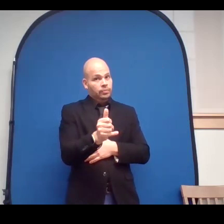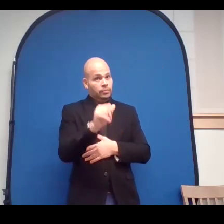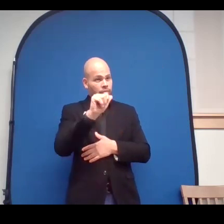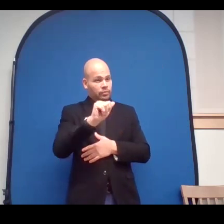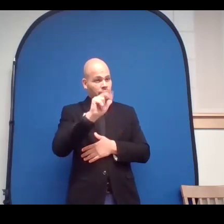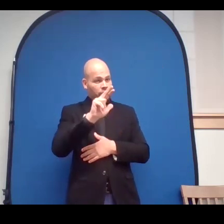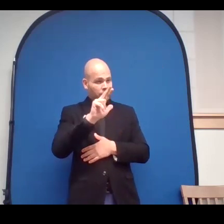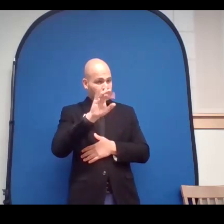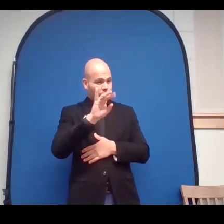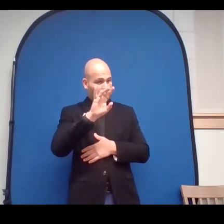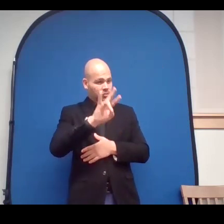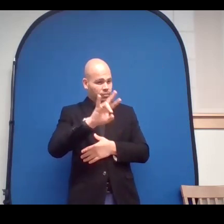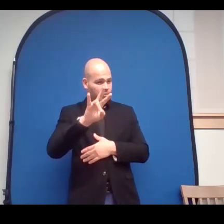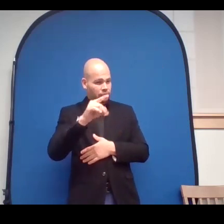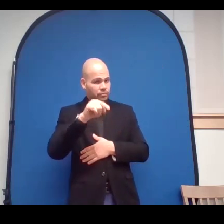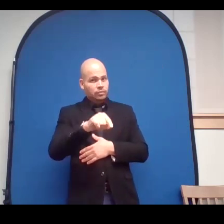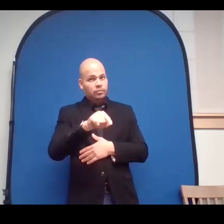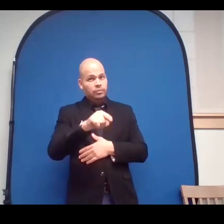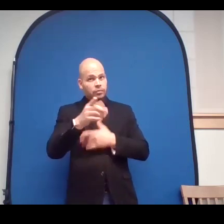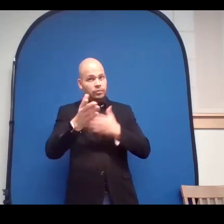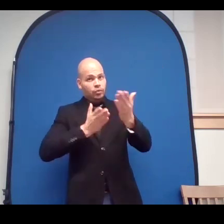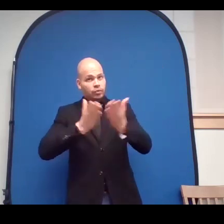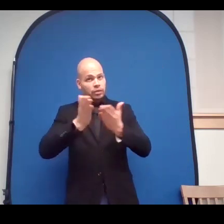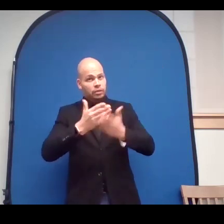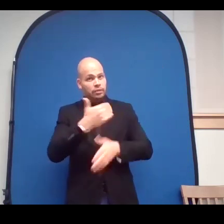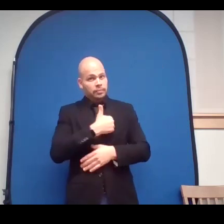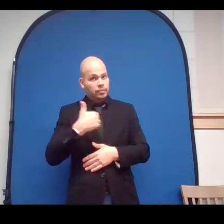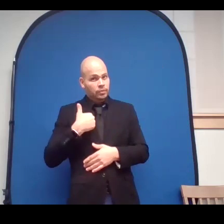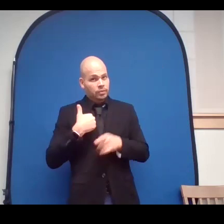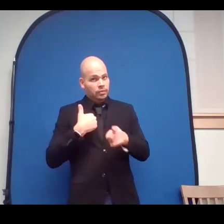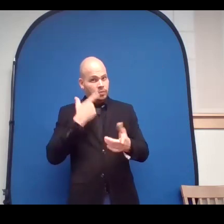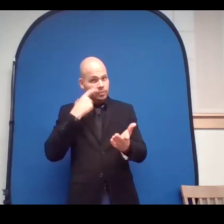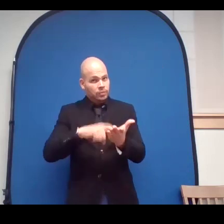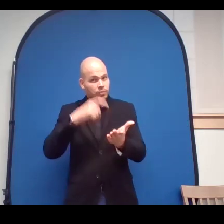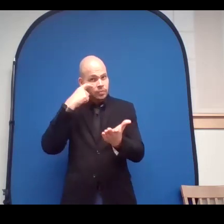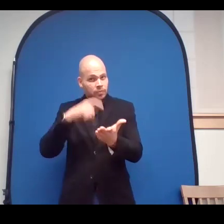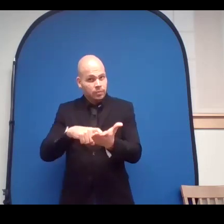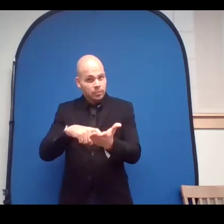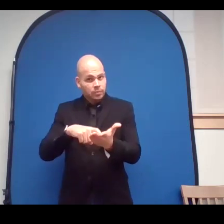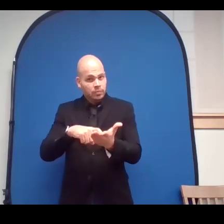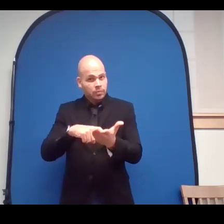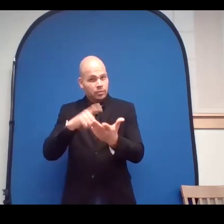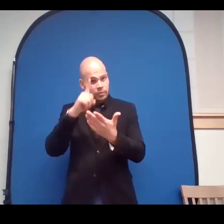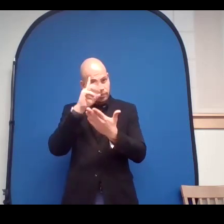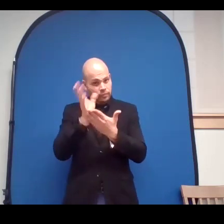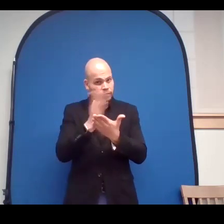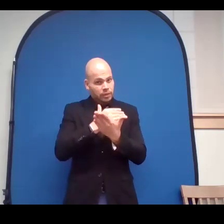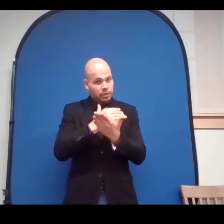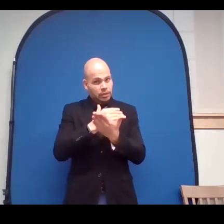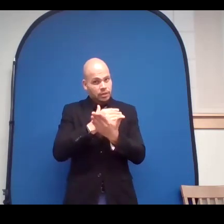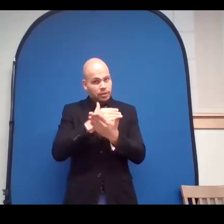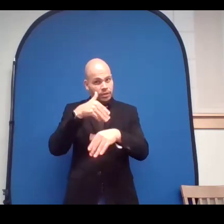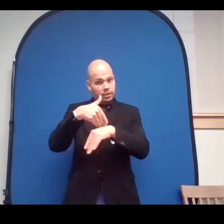member, due to current symptoms of psychosis and paranoia, was referred to higher level of care at Four Winds